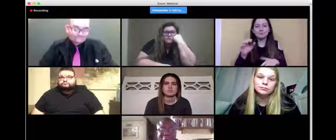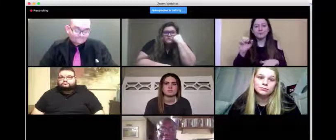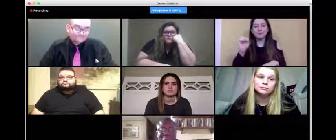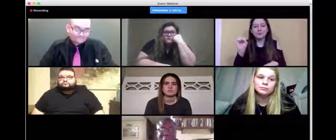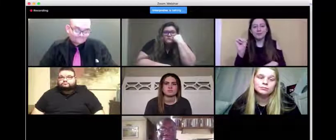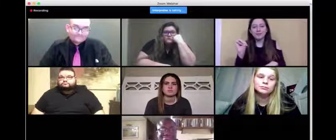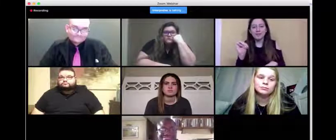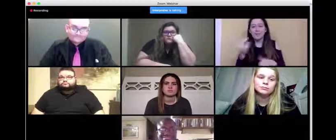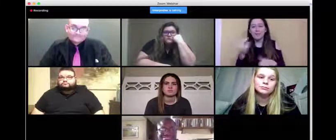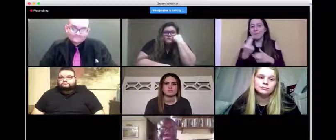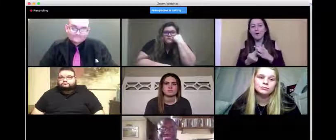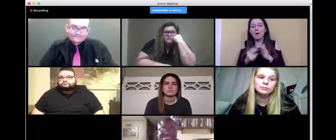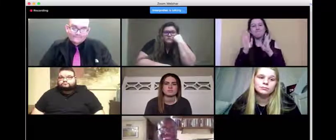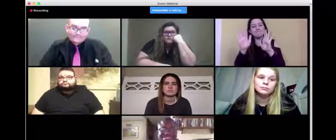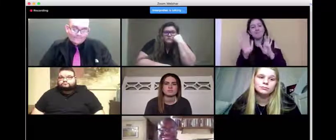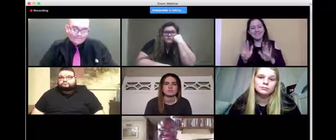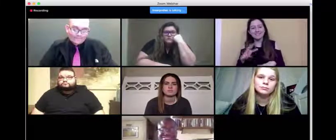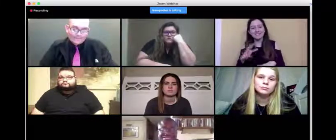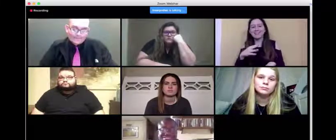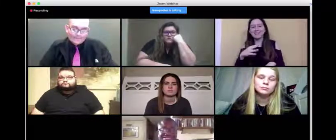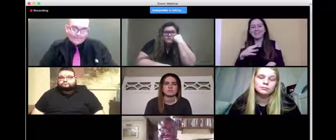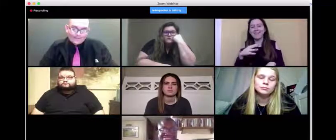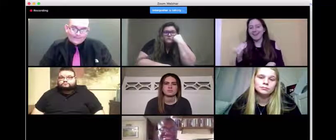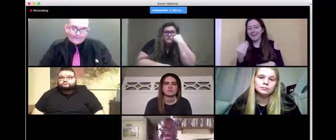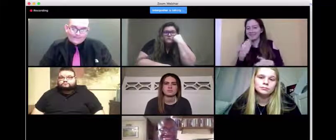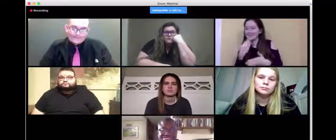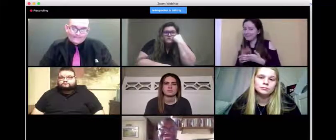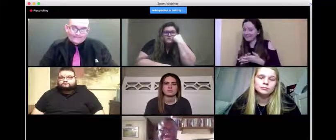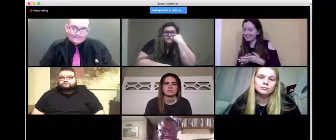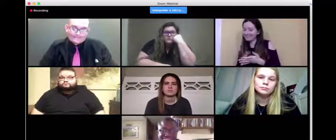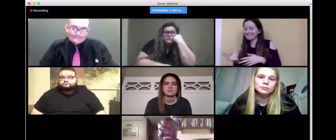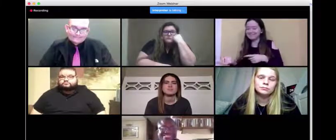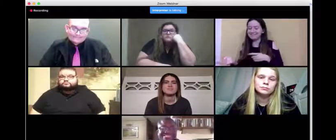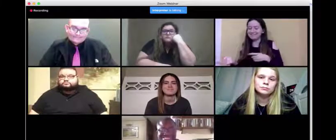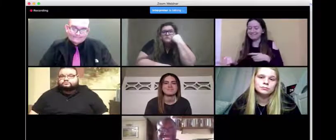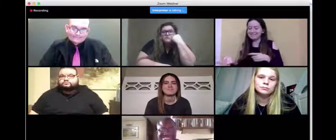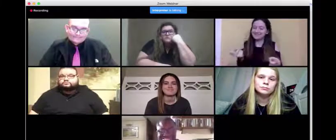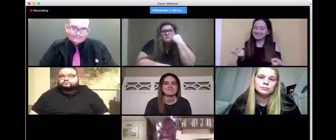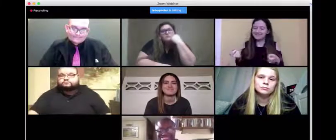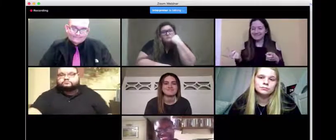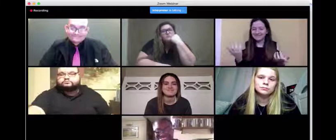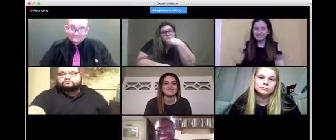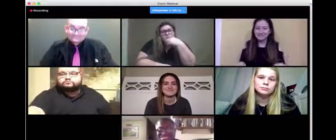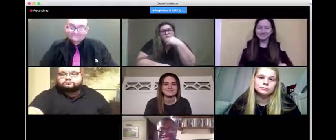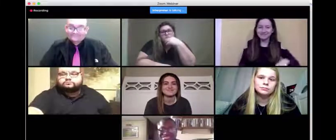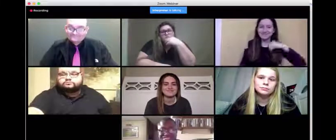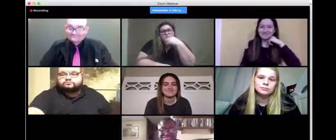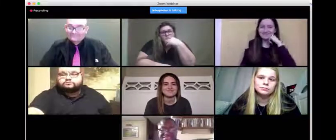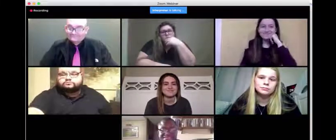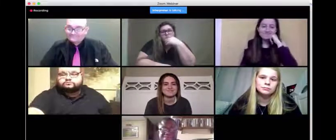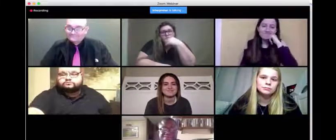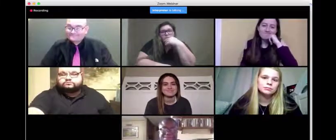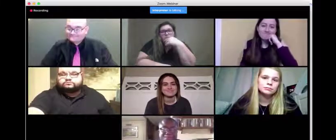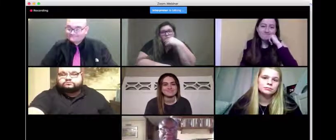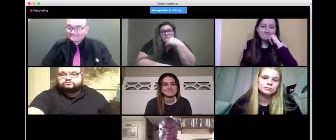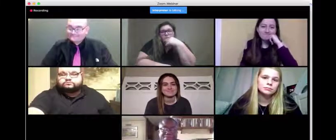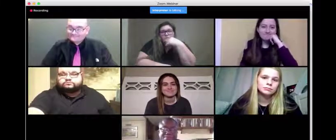be a bad thing for ASL. That's true. Andre, can you expand on